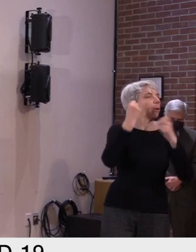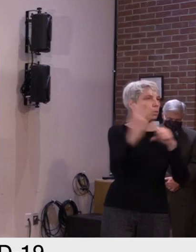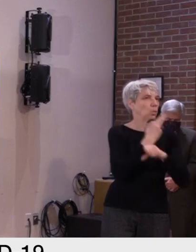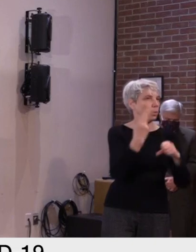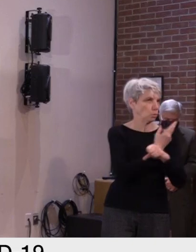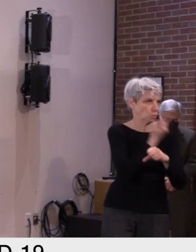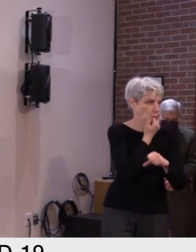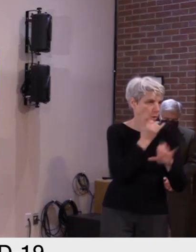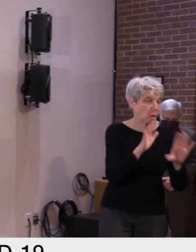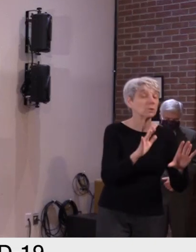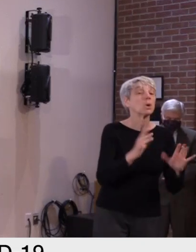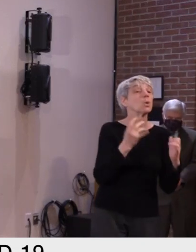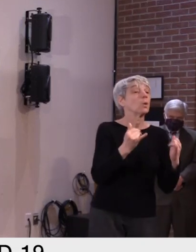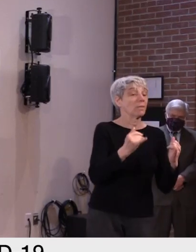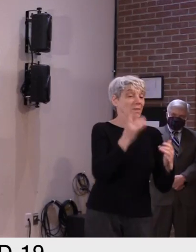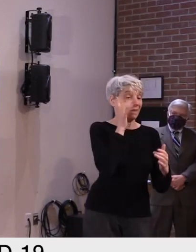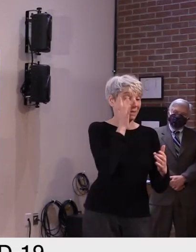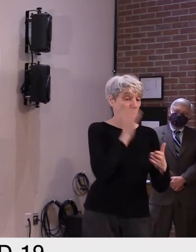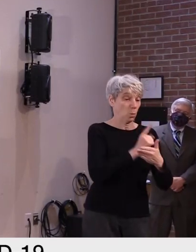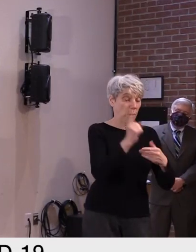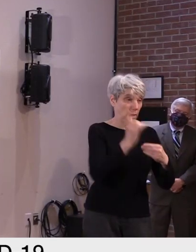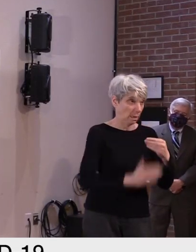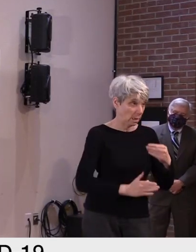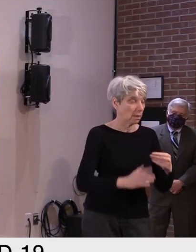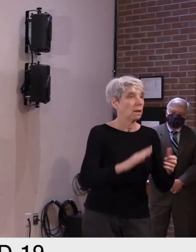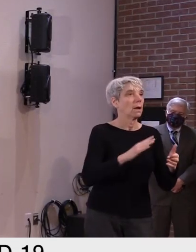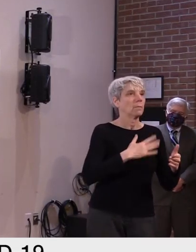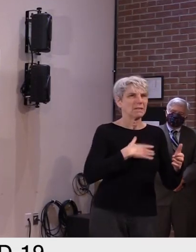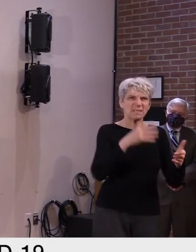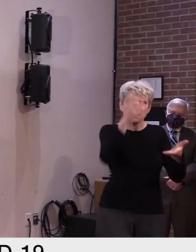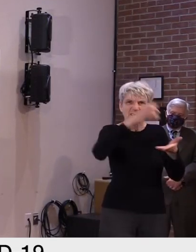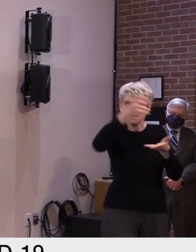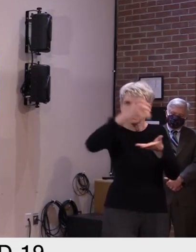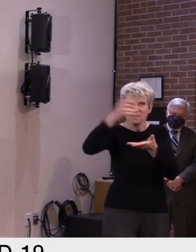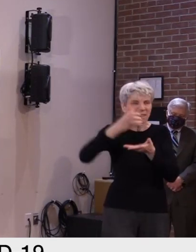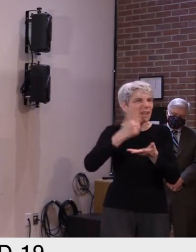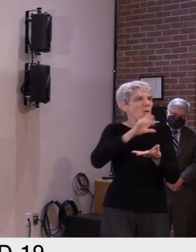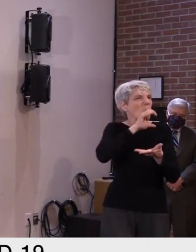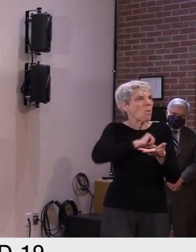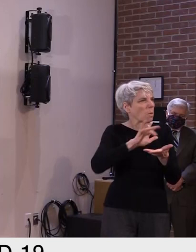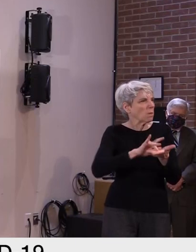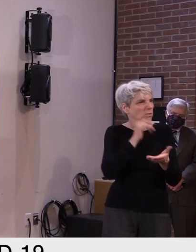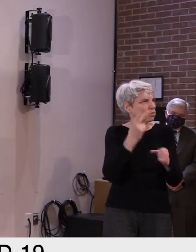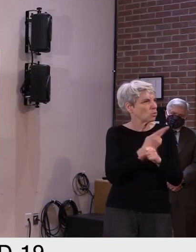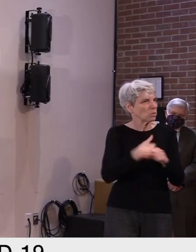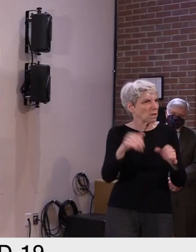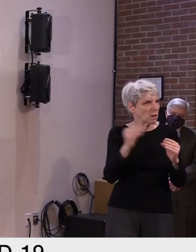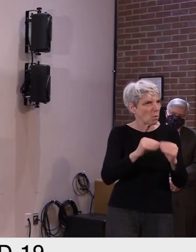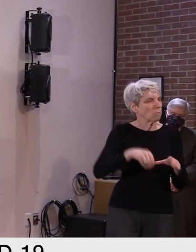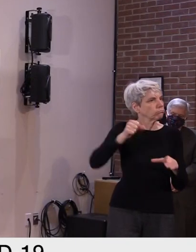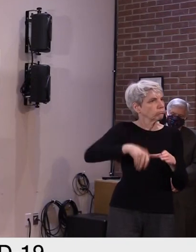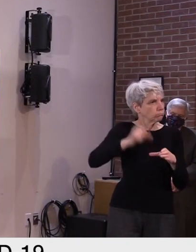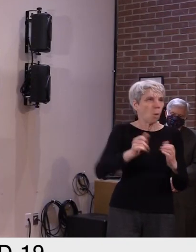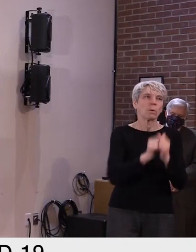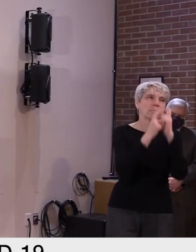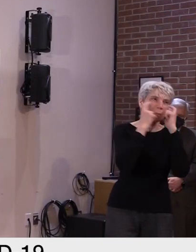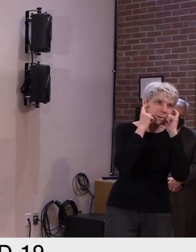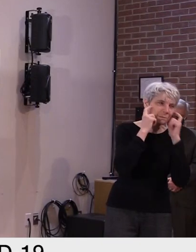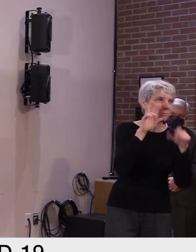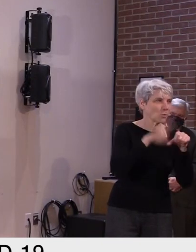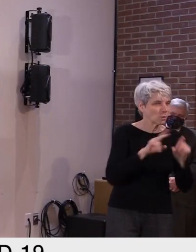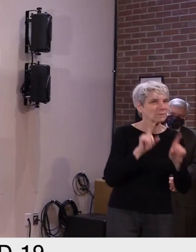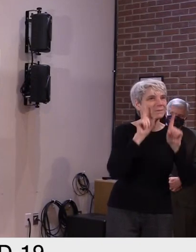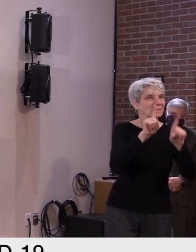medications and, of course, your mask before heading to a drop-off location. You can get more information on